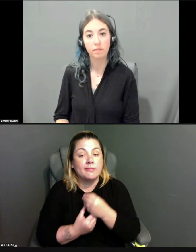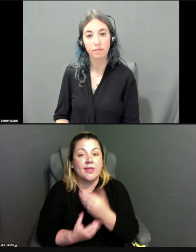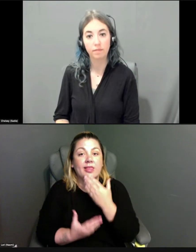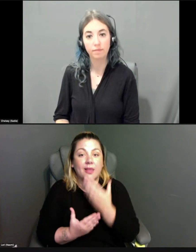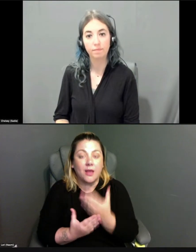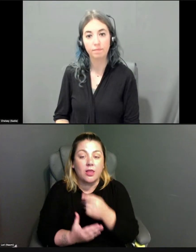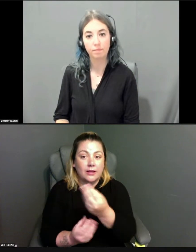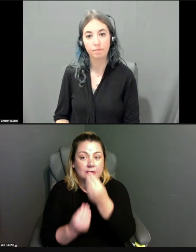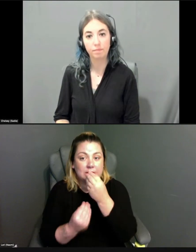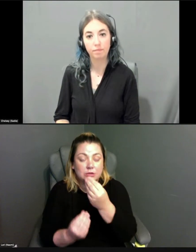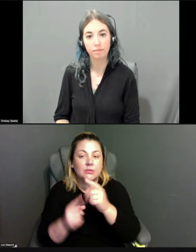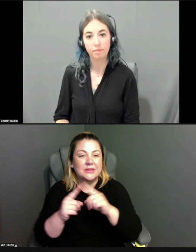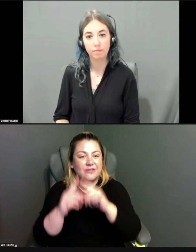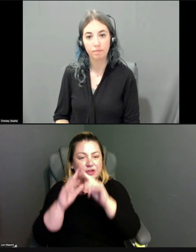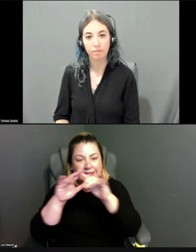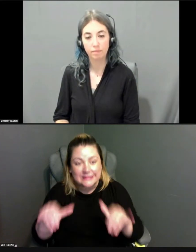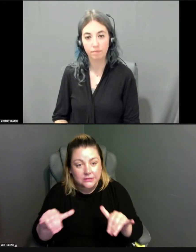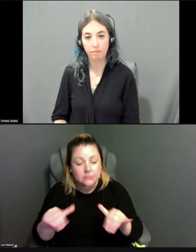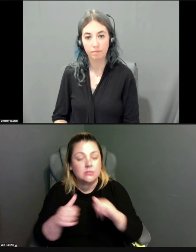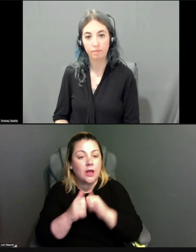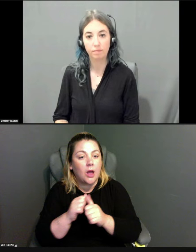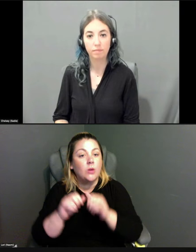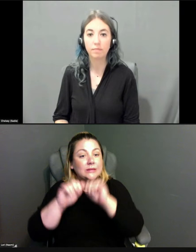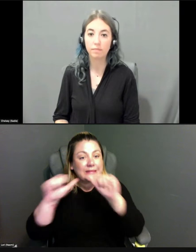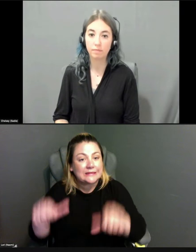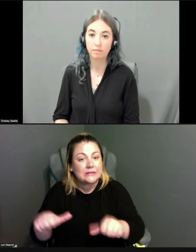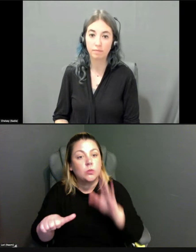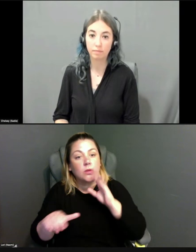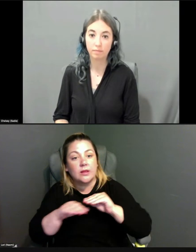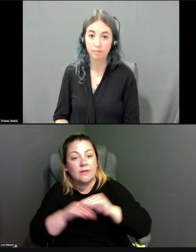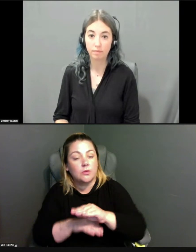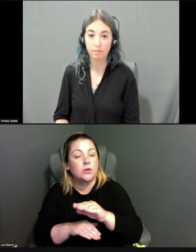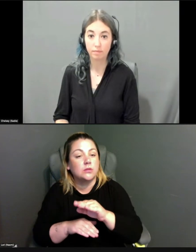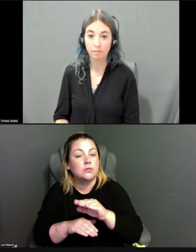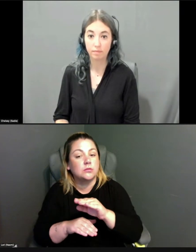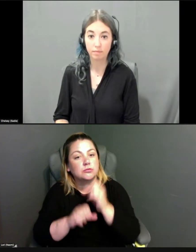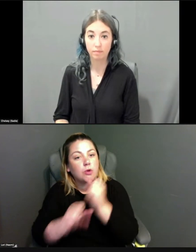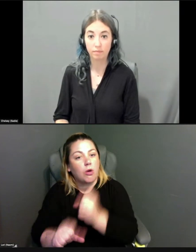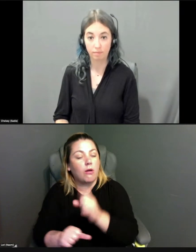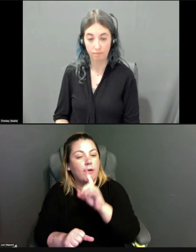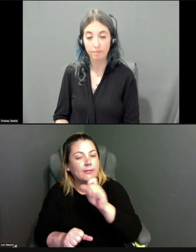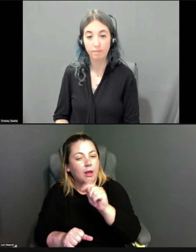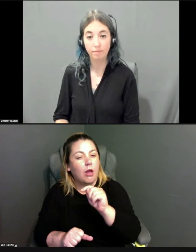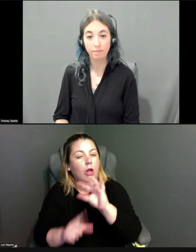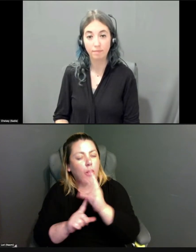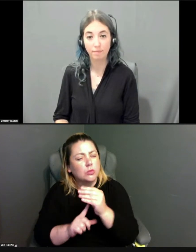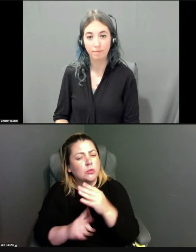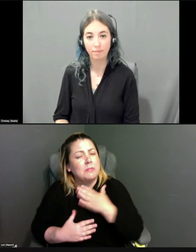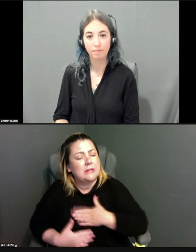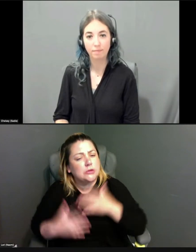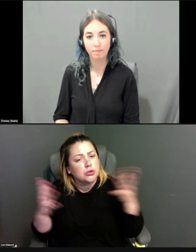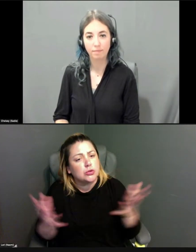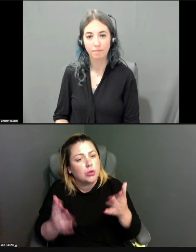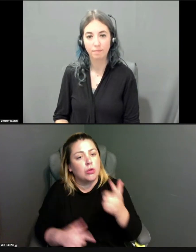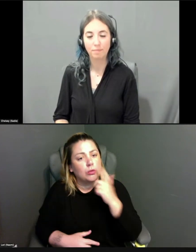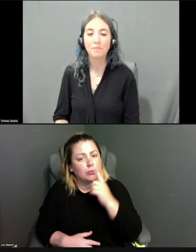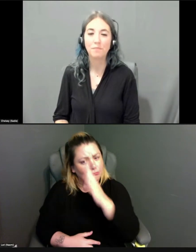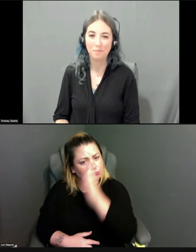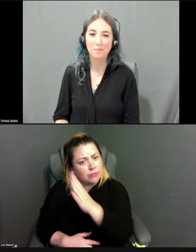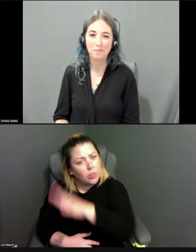intersect here. So make sure you go check that out, as opposed to having us be the voices of that for you. Yeah,